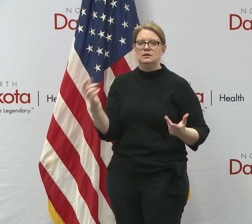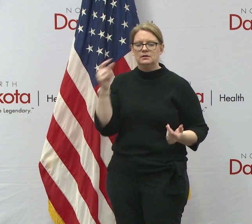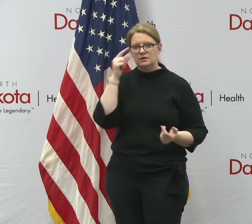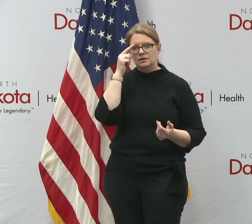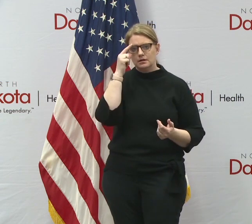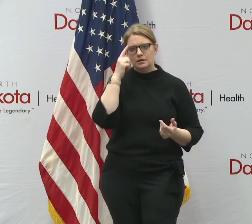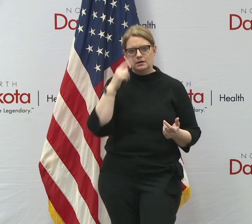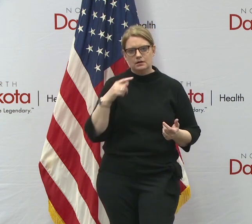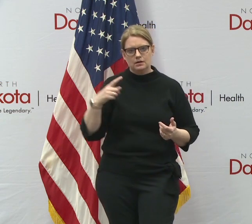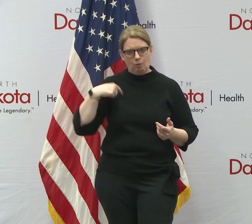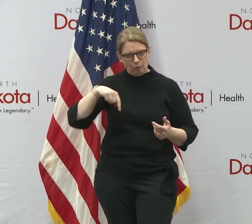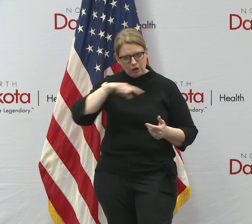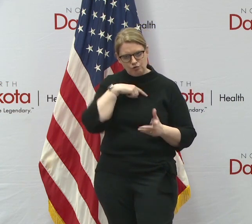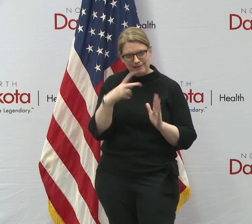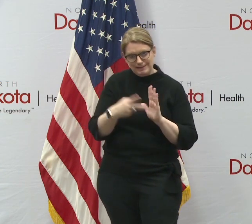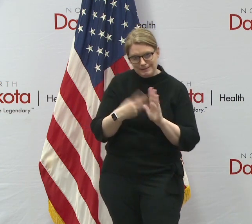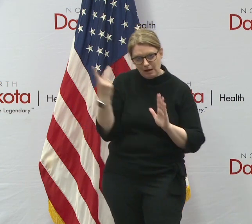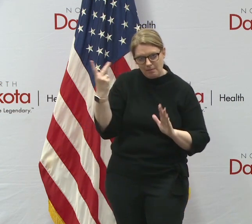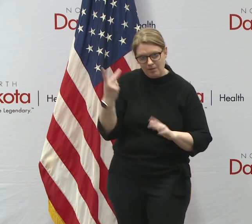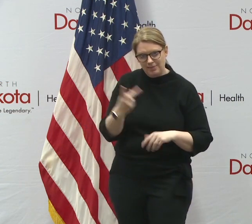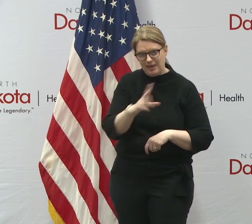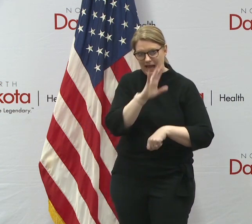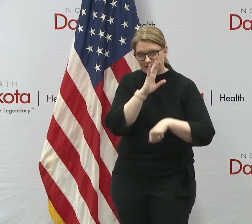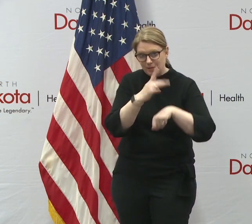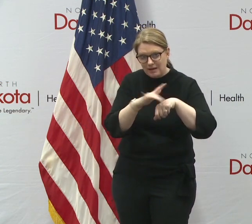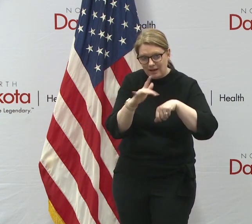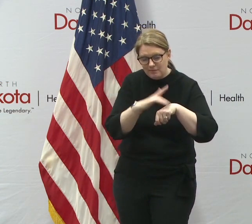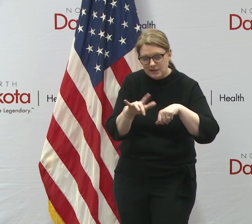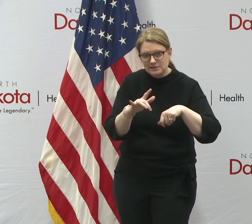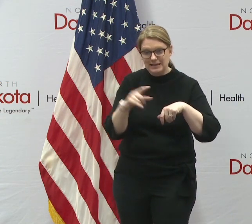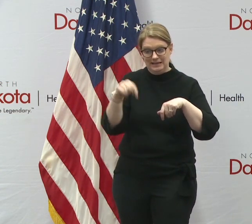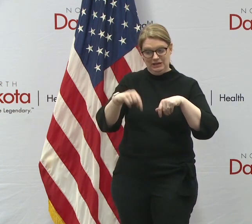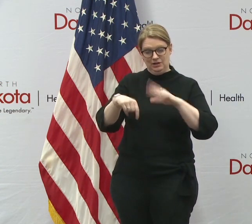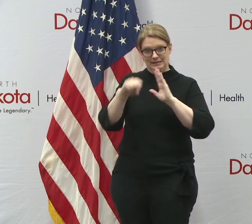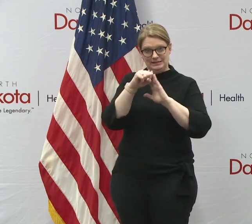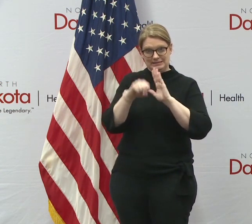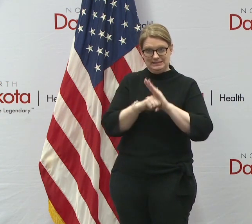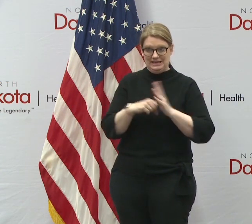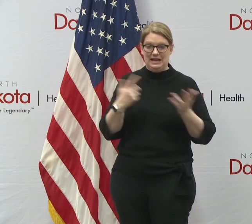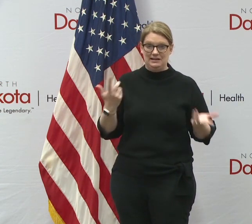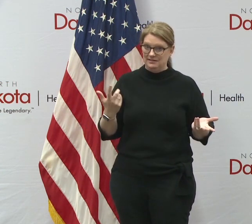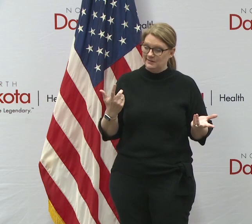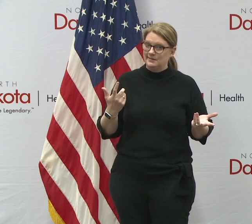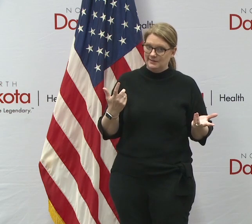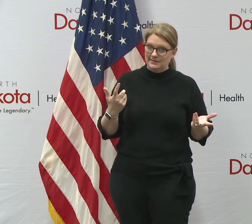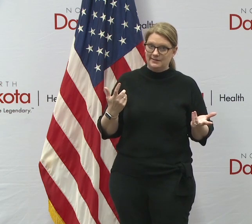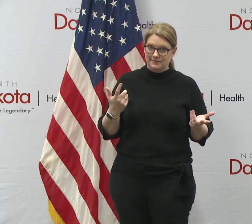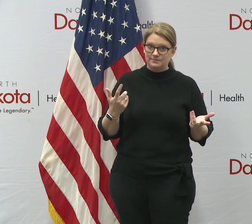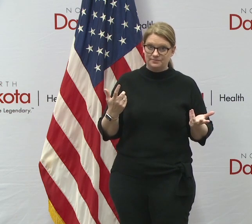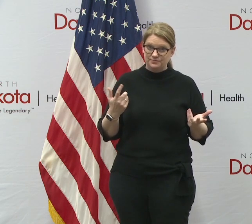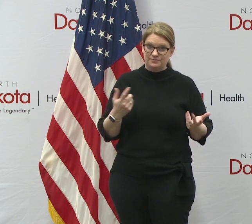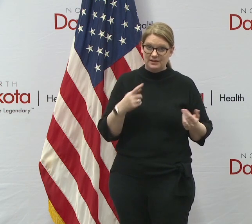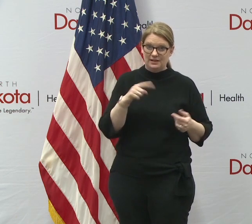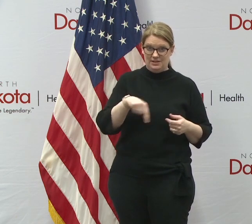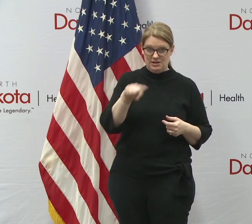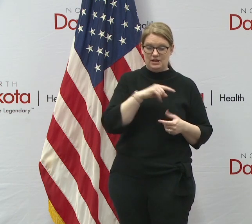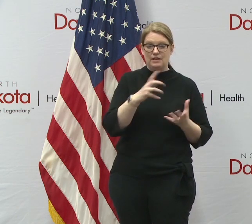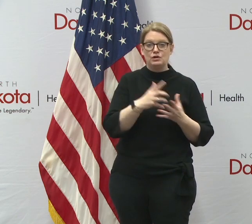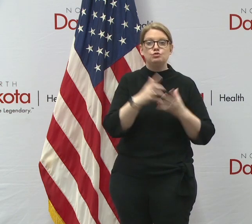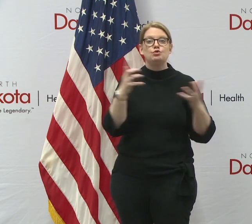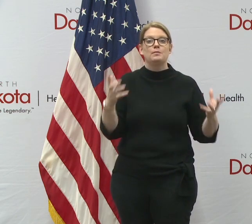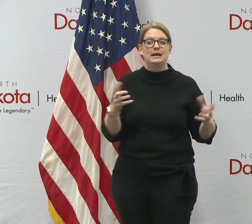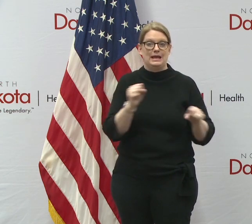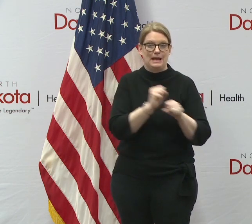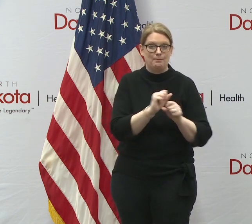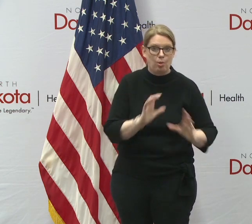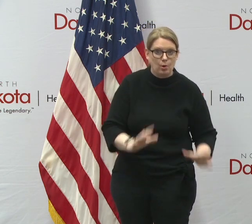double our hospital capacity in the state. And I've talked to people last night and today that are looking at that they're going to have too much workforce,